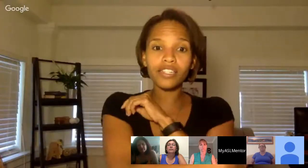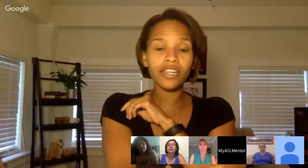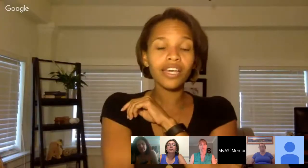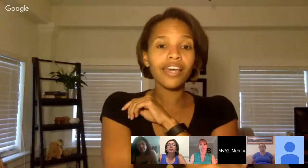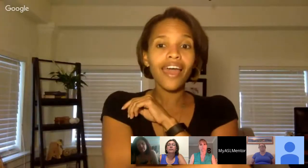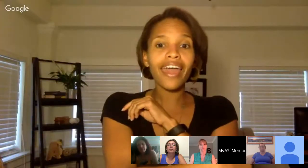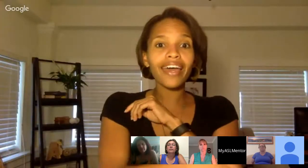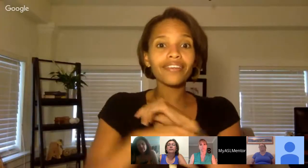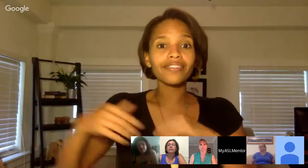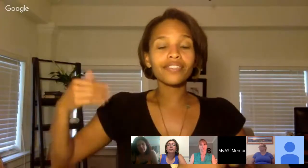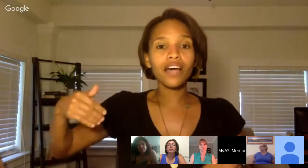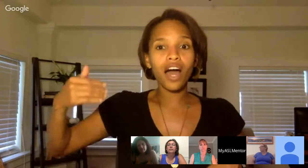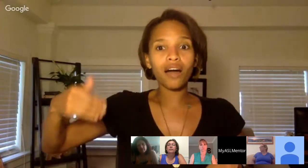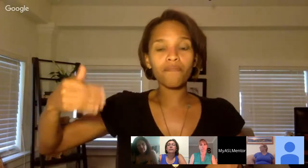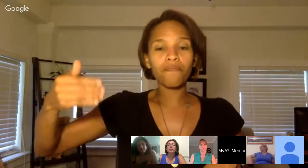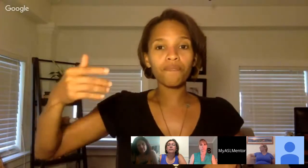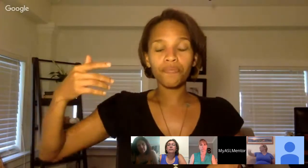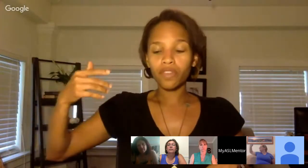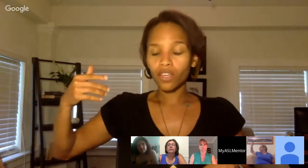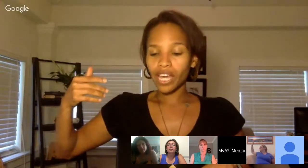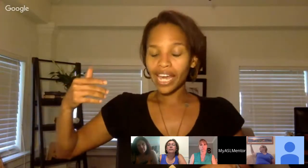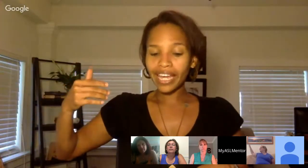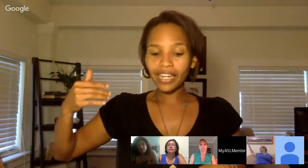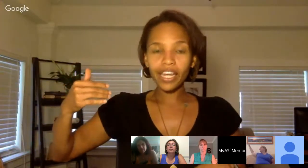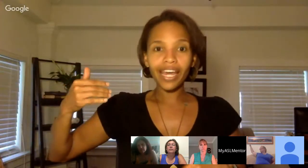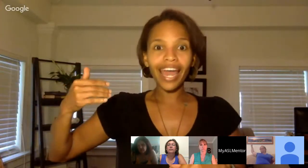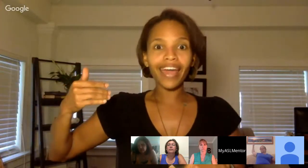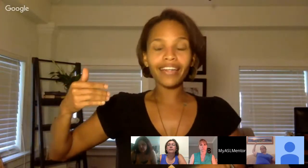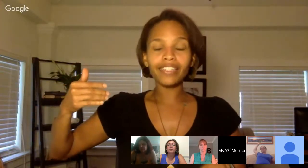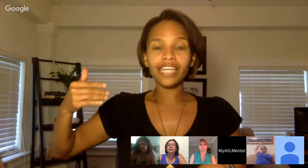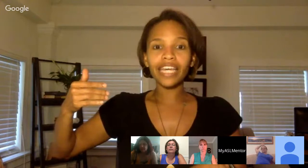lot, and